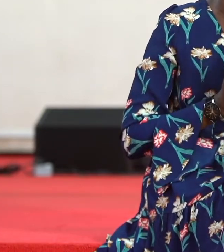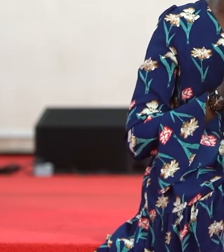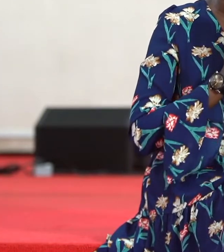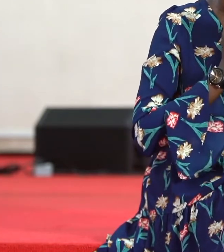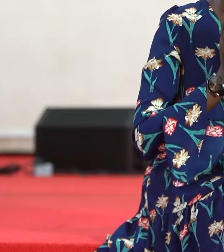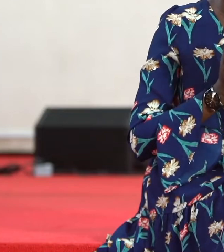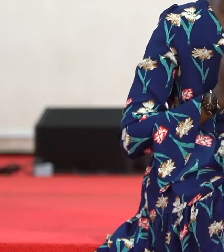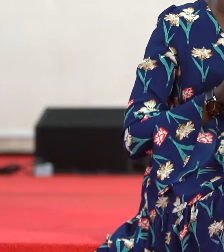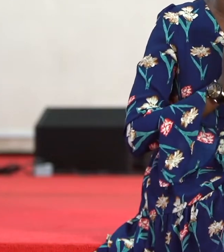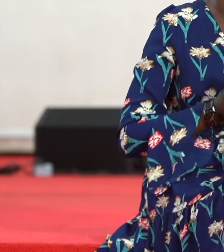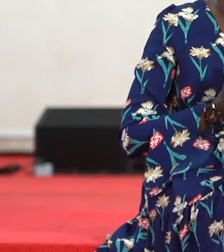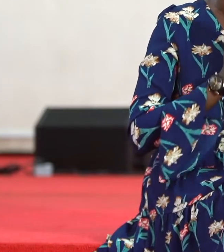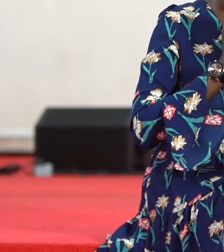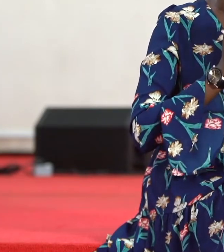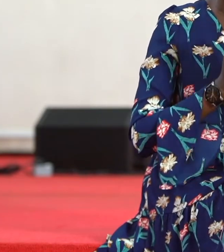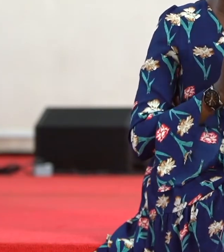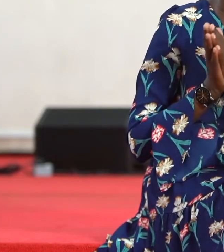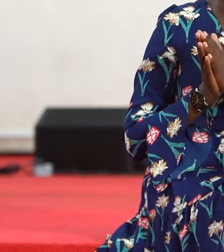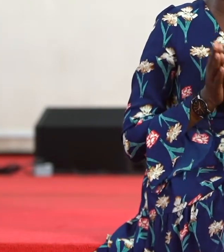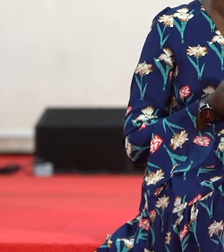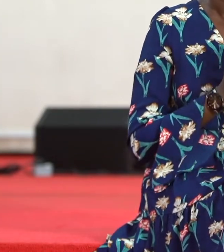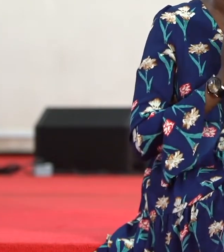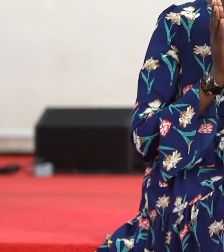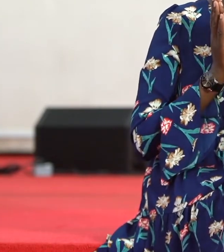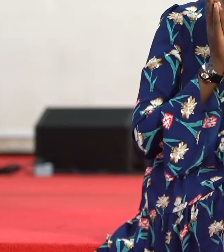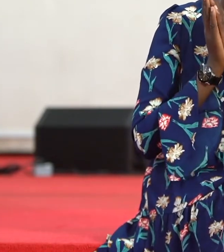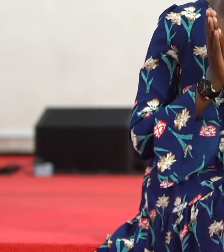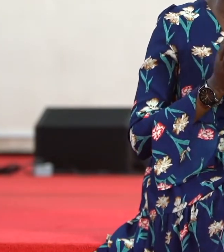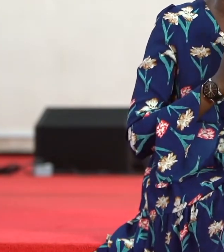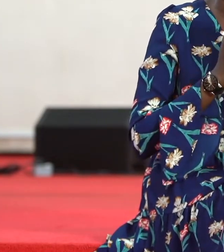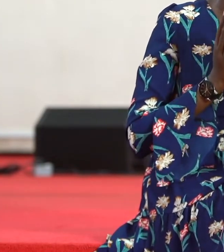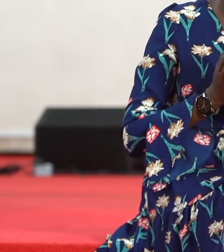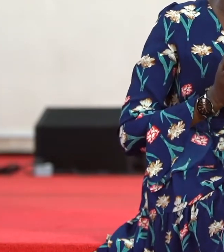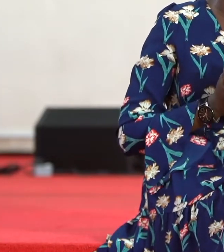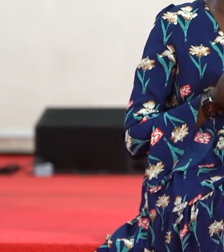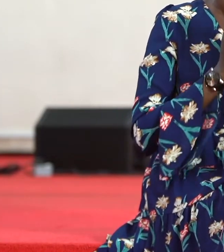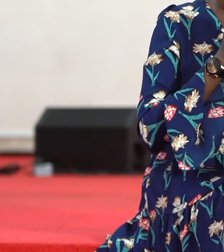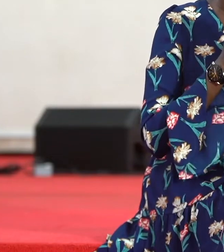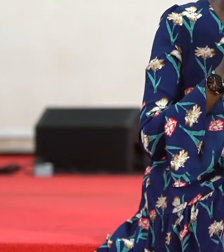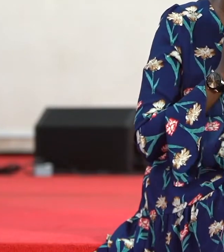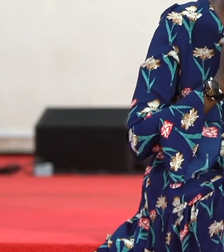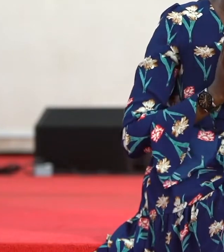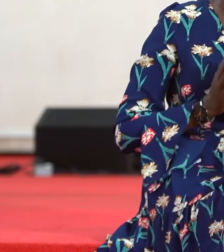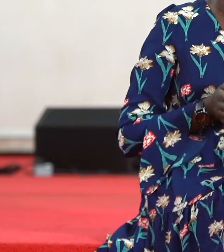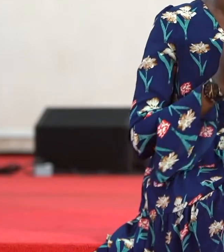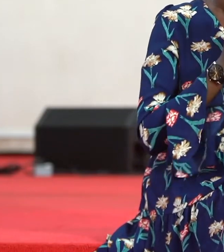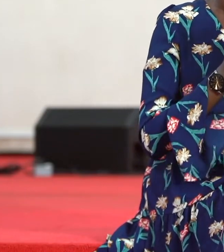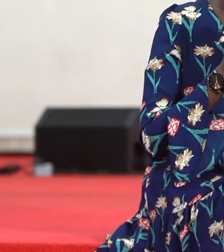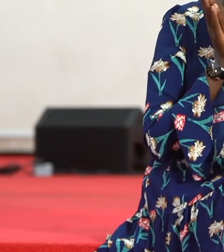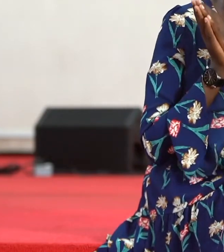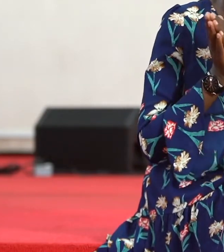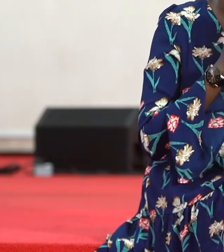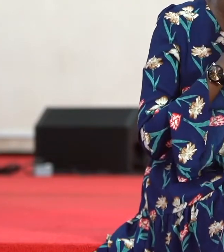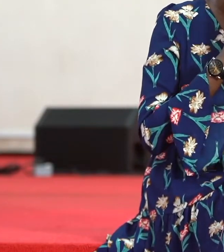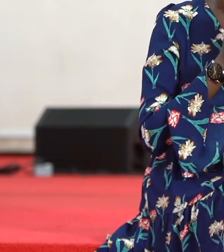first thing is ensure that you are in Christ Jesus. And how do you ensure that you are in Christ Jesus? If you are not sure, you